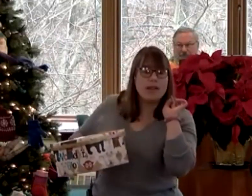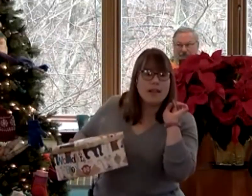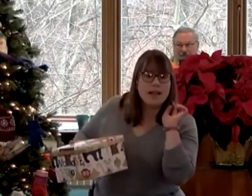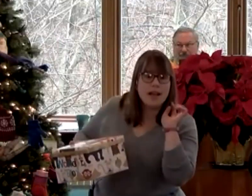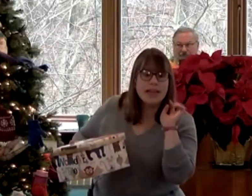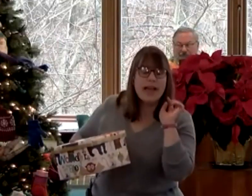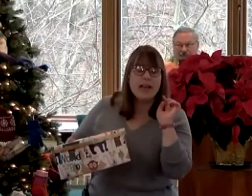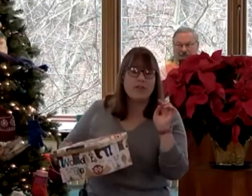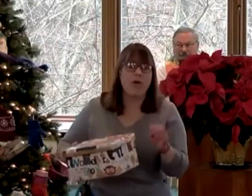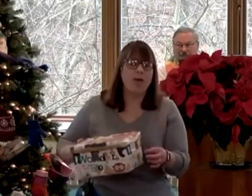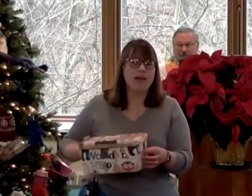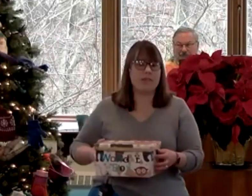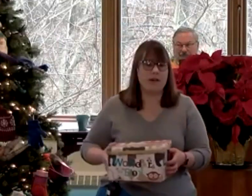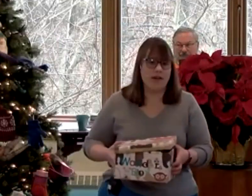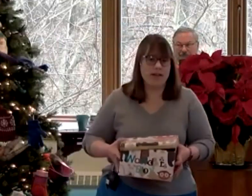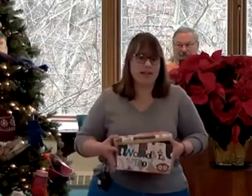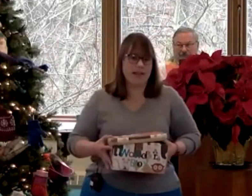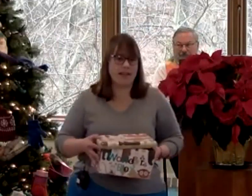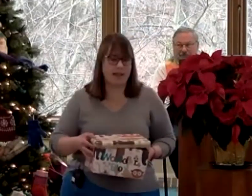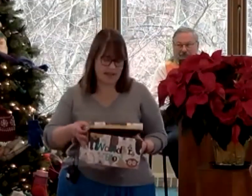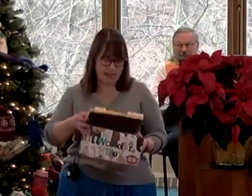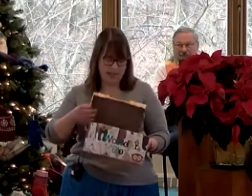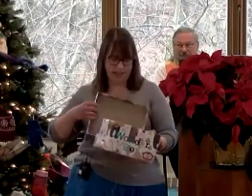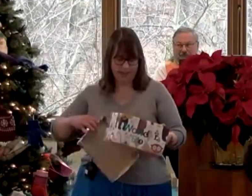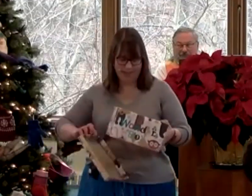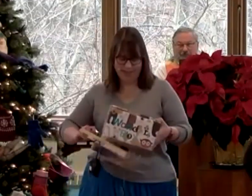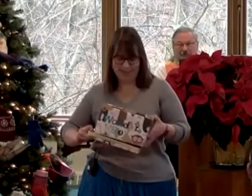What is it? Candles. Oh my gosh, you got it on the second guess.